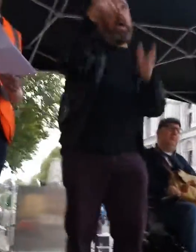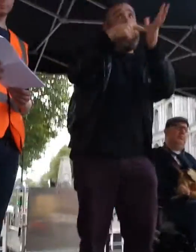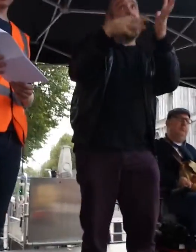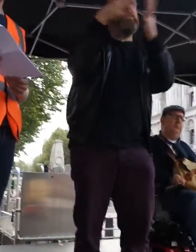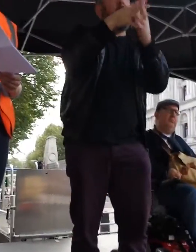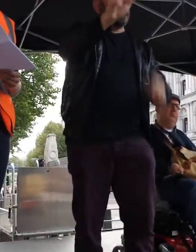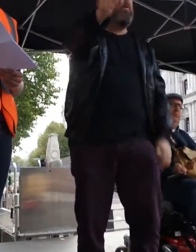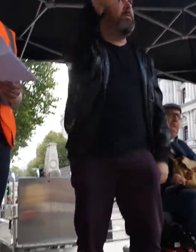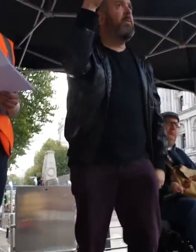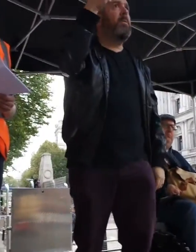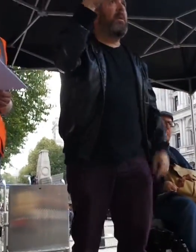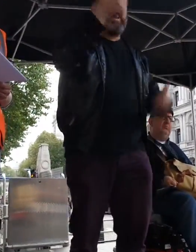hearing and non-disabled people.